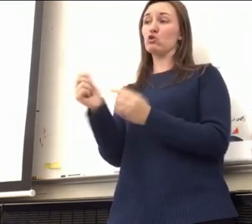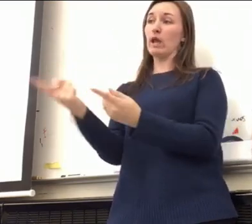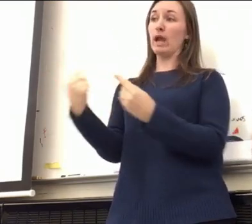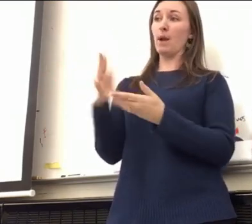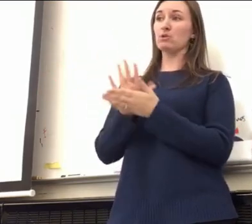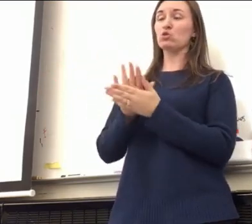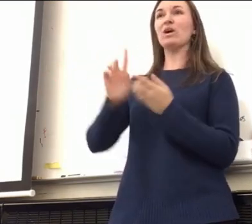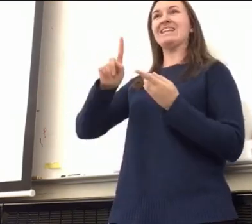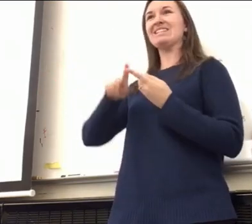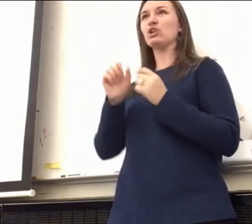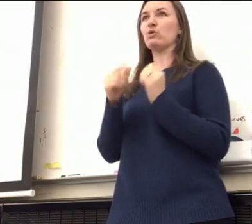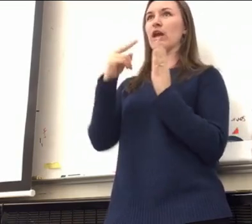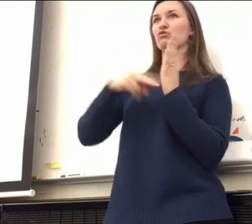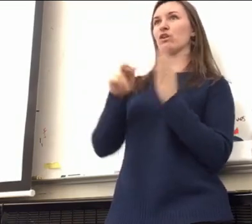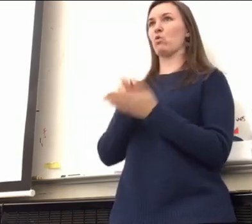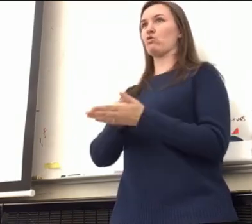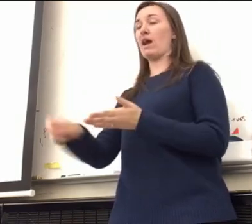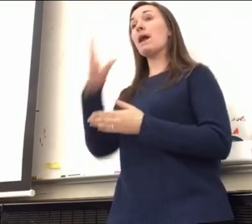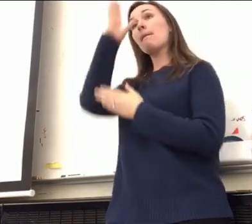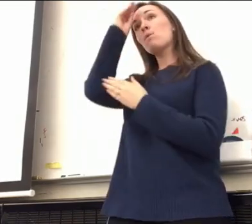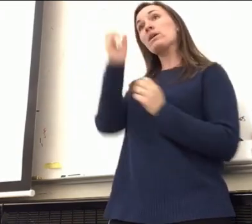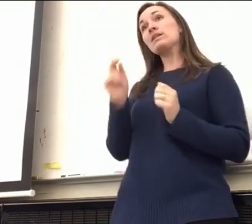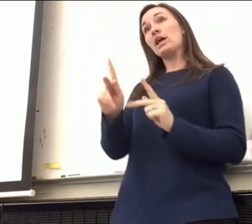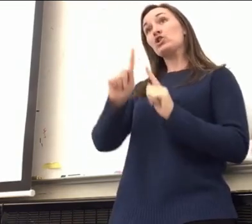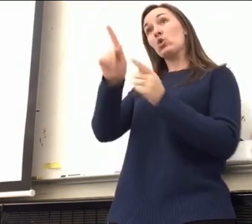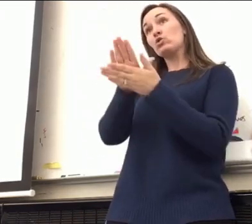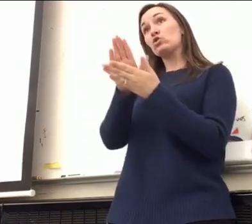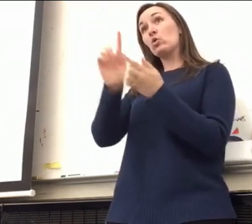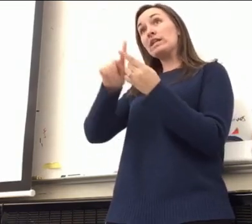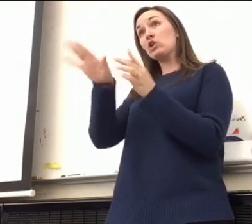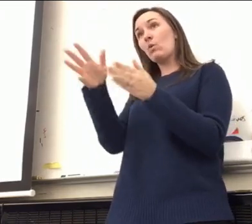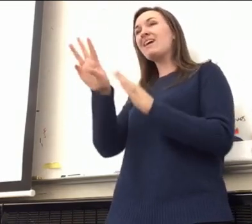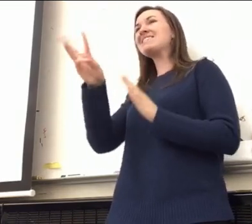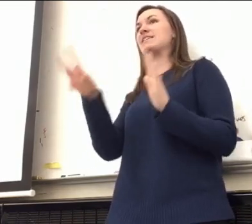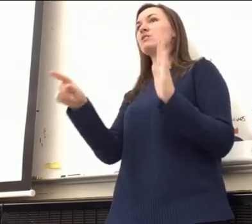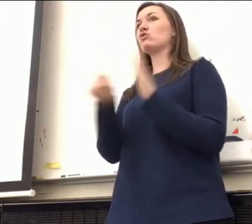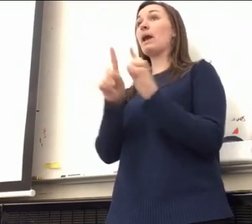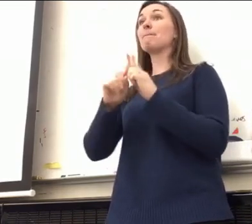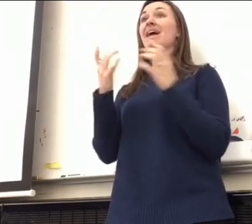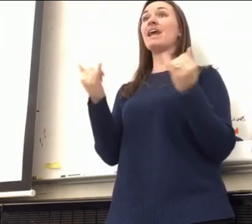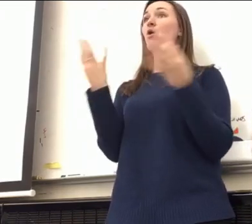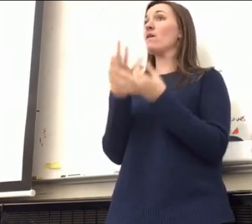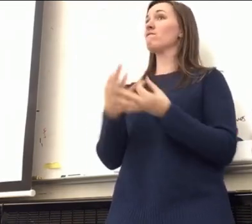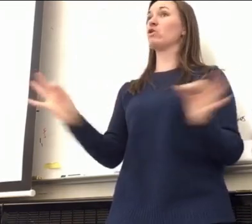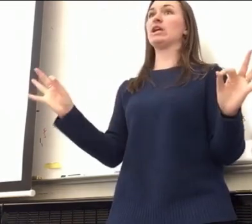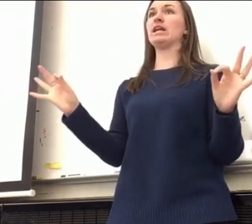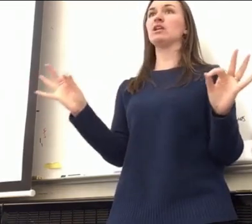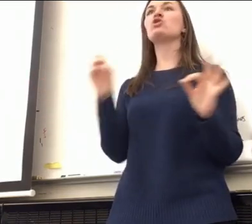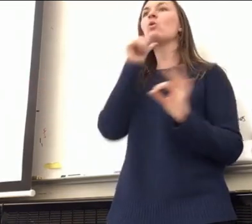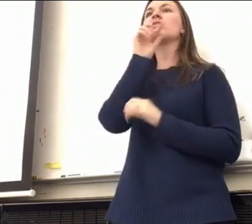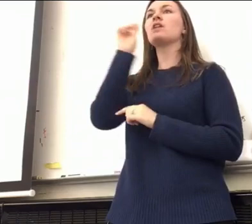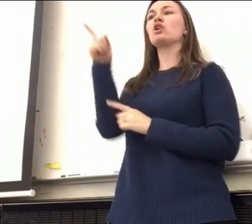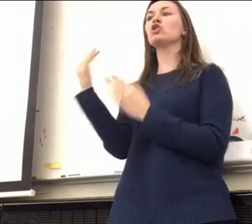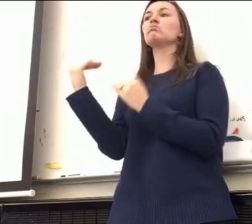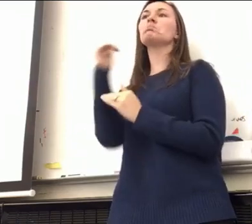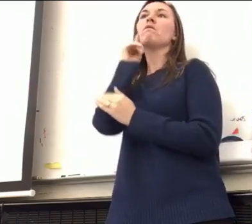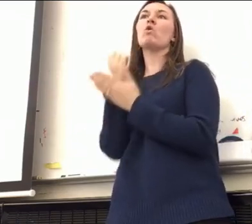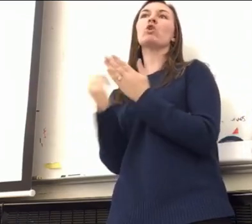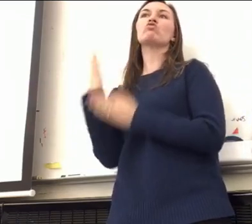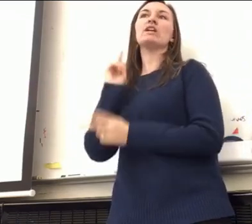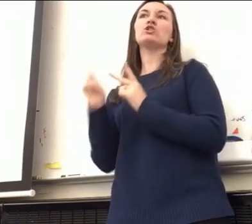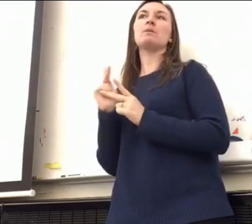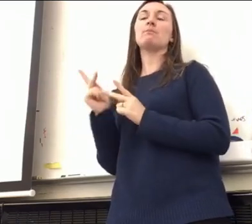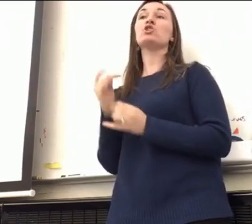write. And then boys, they're allowed to go to school until 6th grade. But it's all free, so now education is not for the rich. The last person